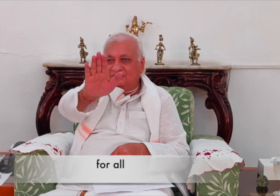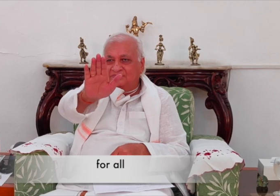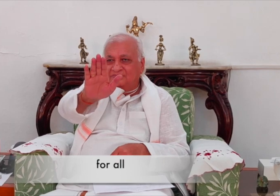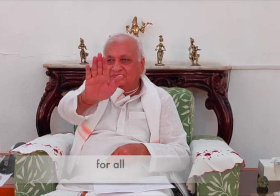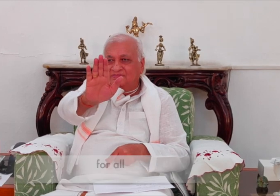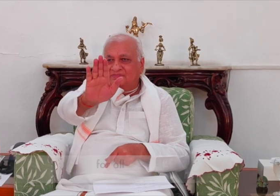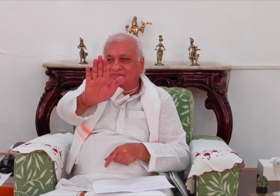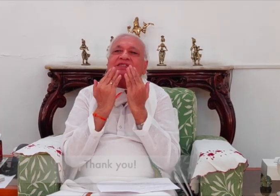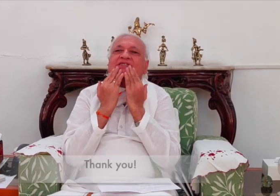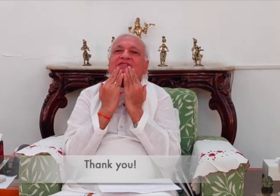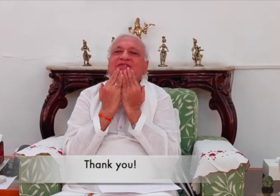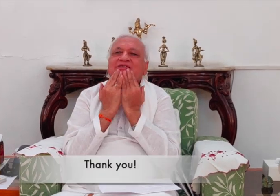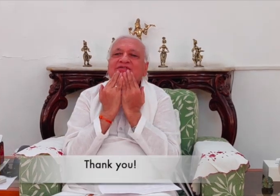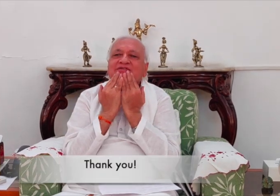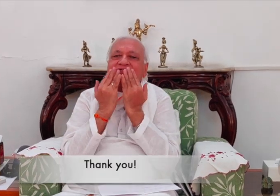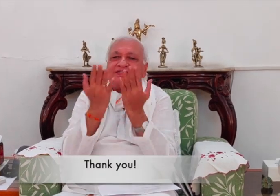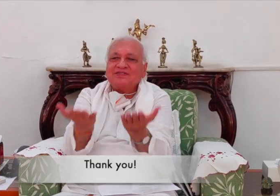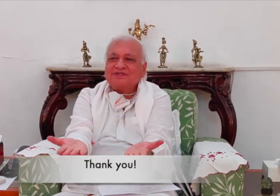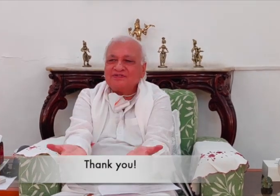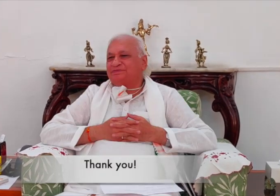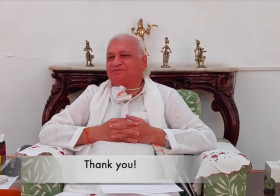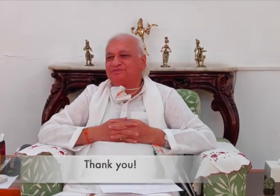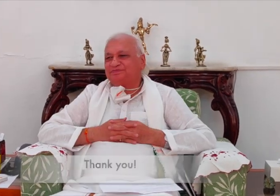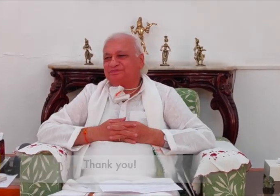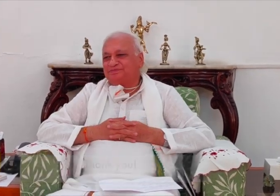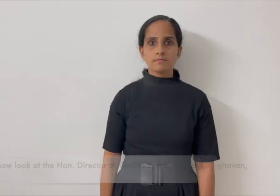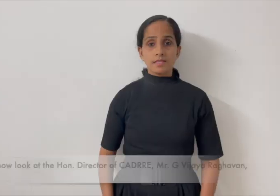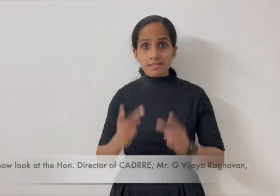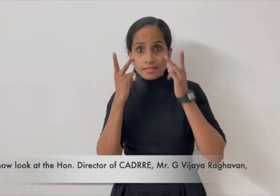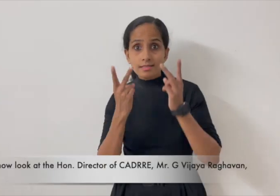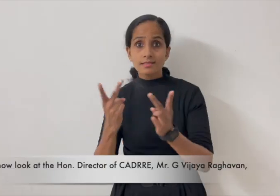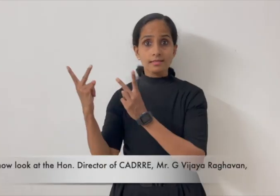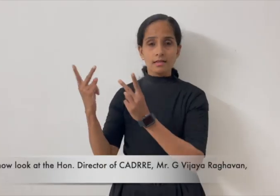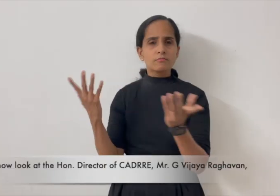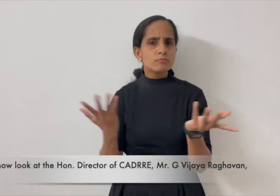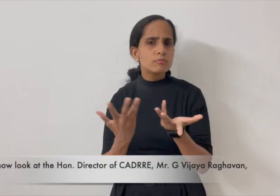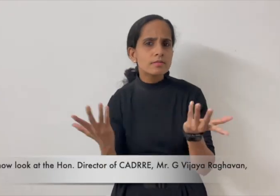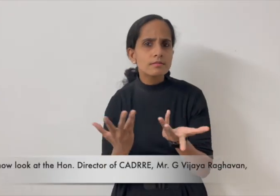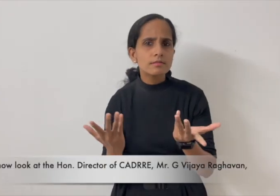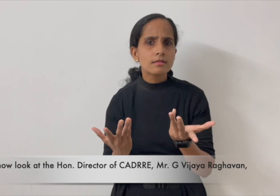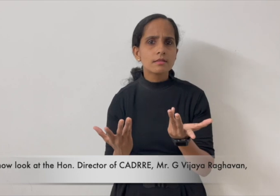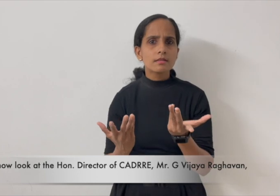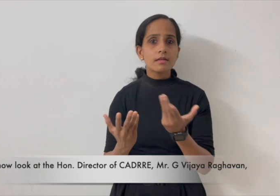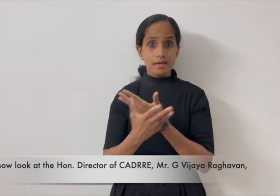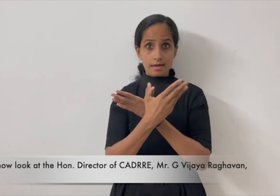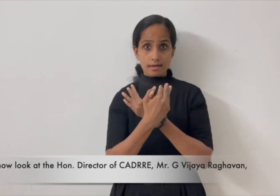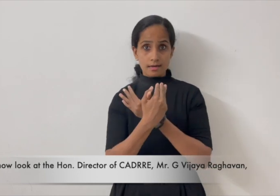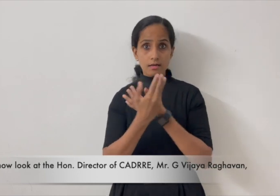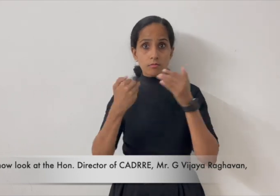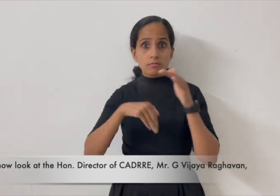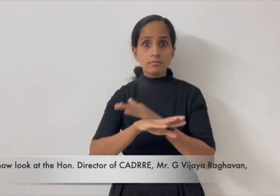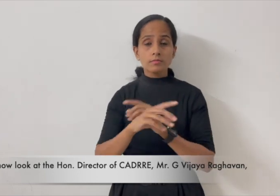for all. Thank you. Let us now look at the director of